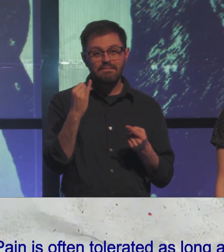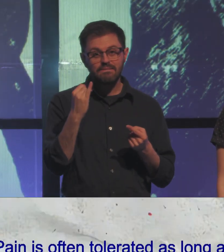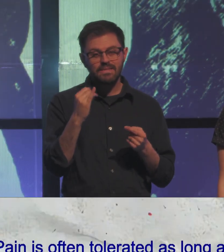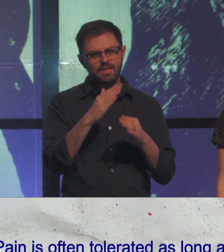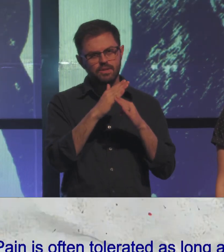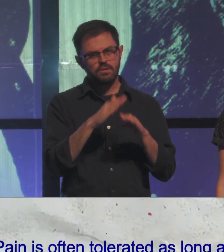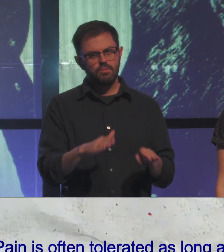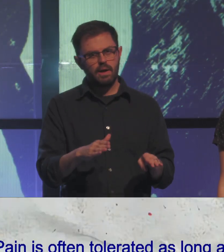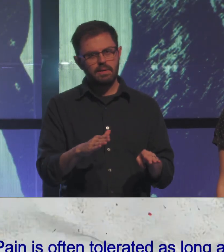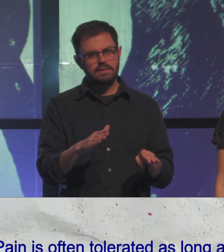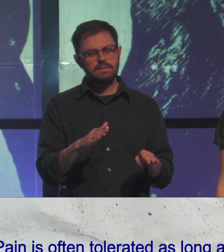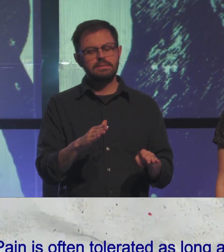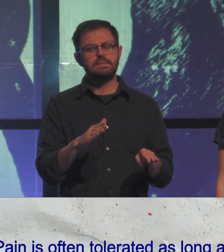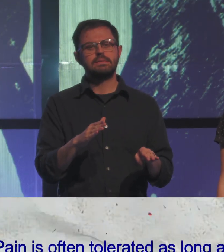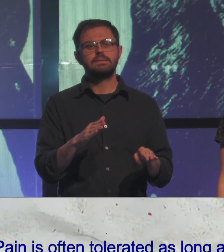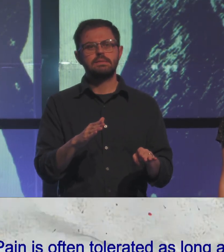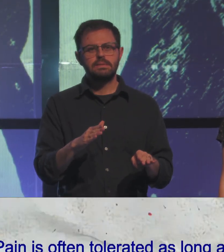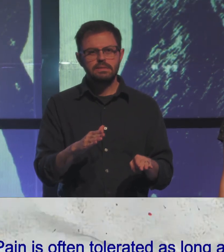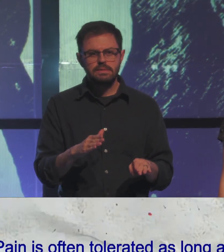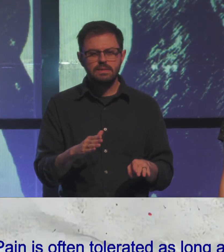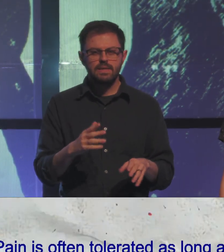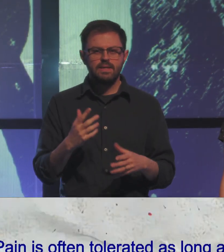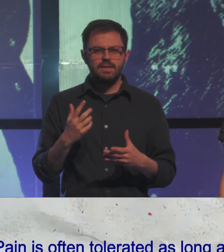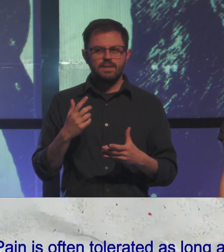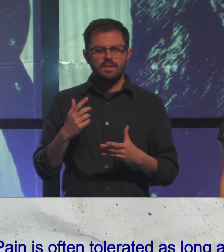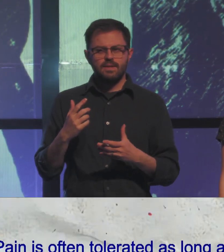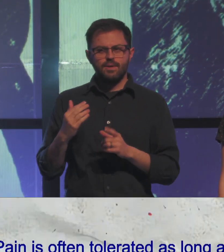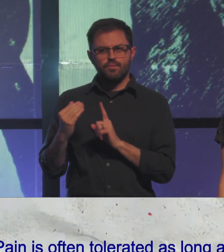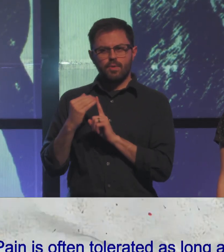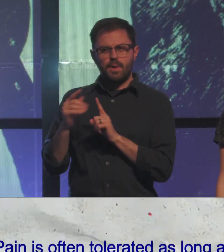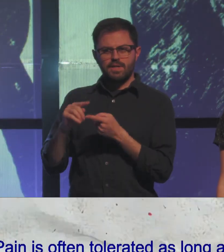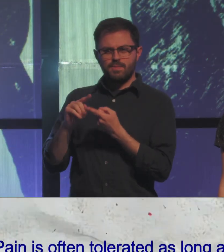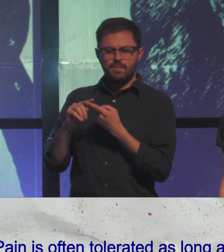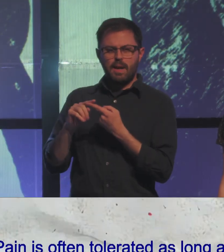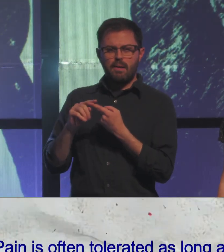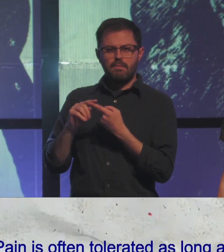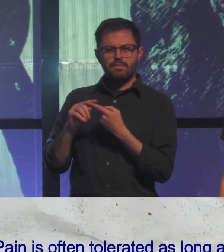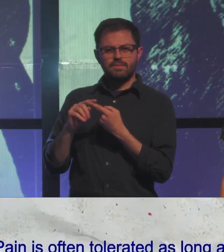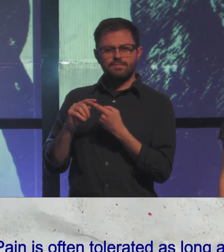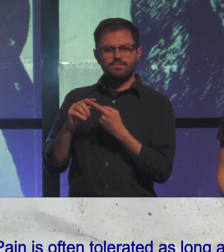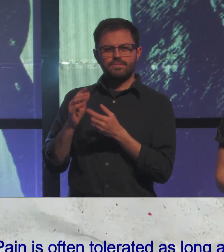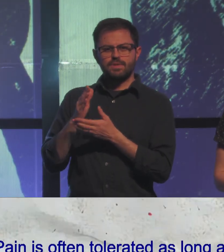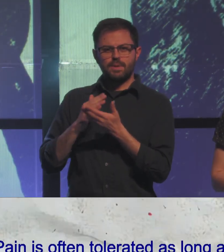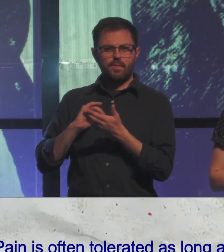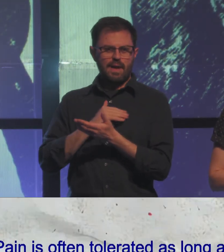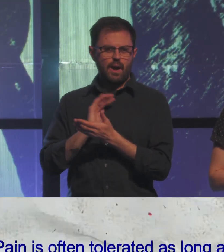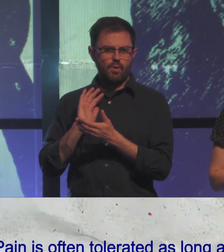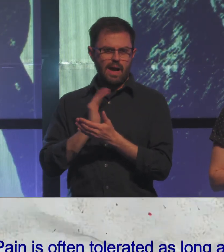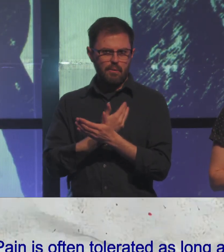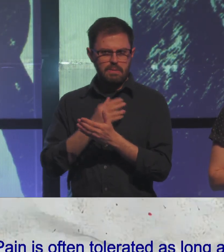I can think about some things that somebody in leadership has said recently about, hey, stay quiet.